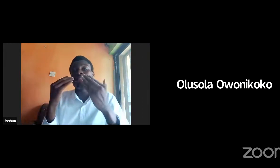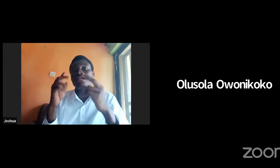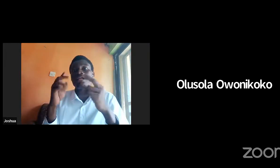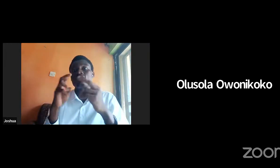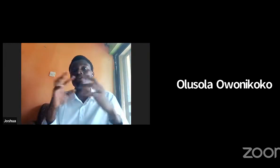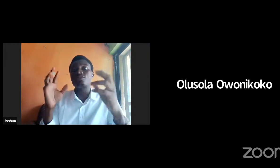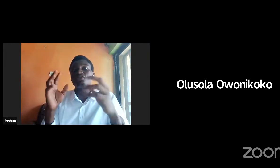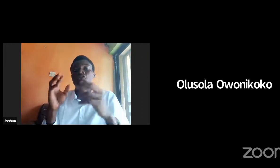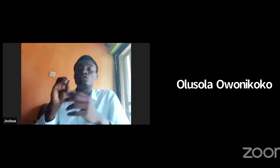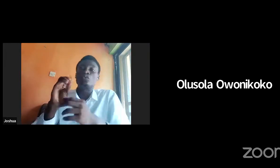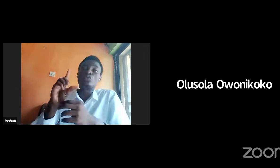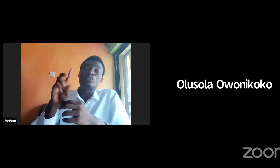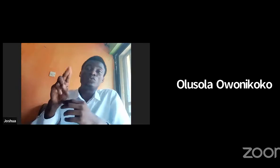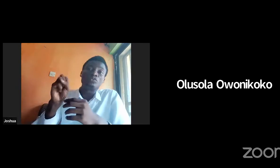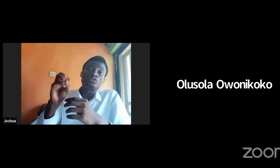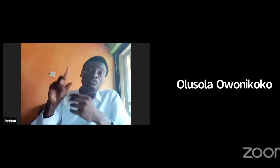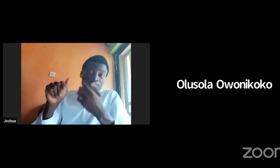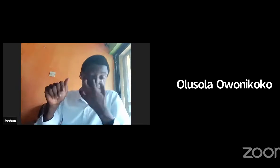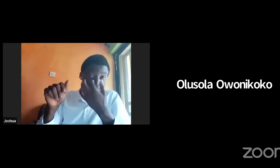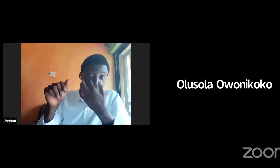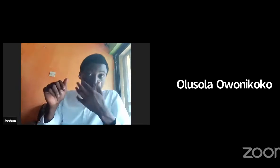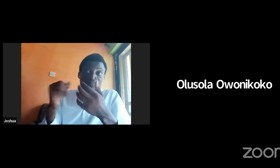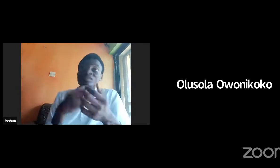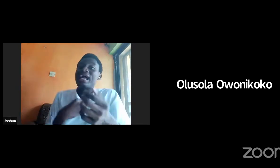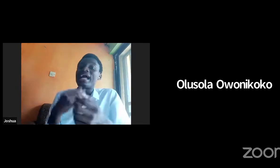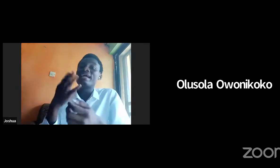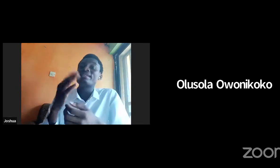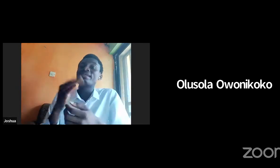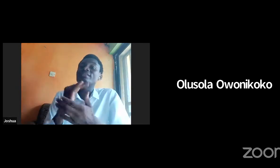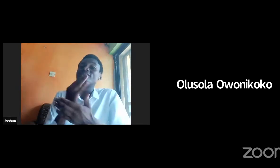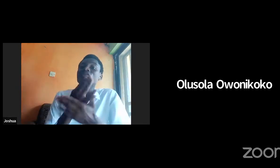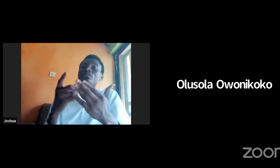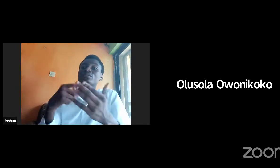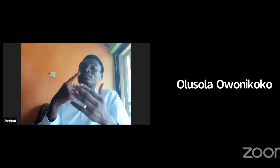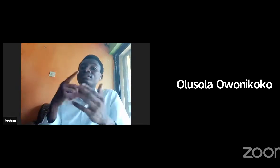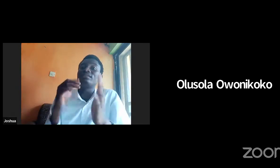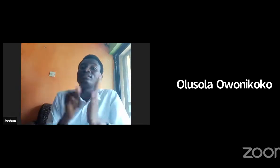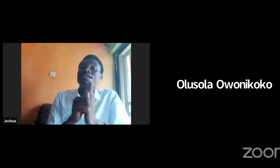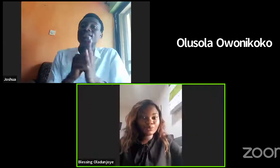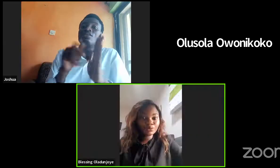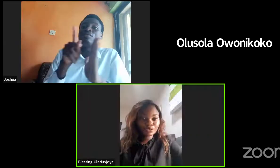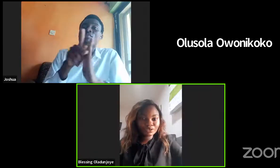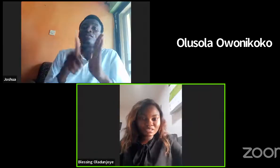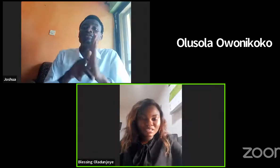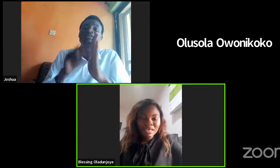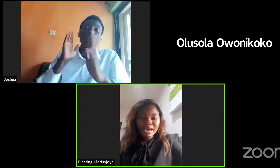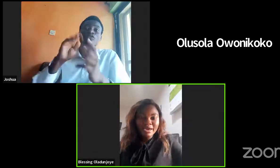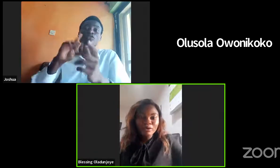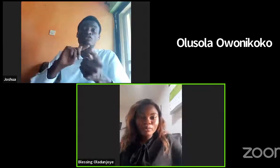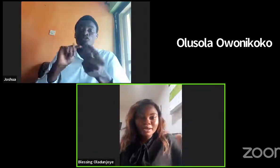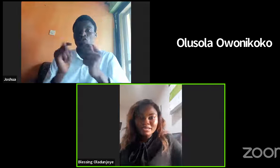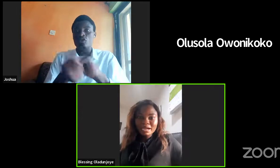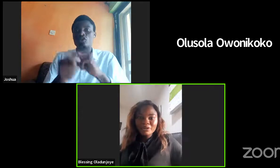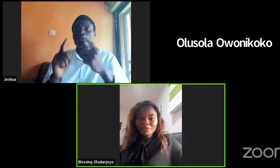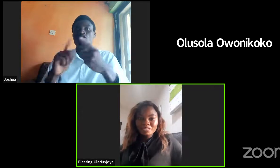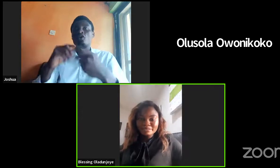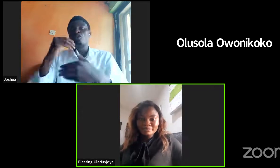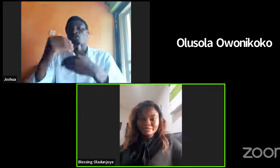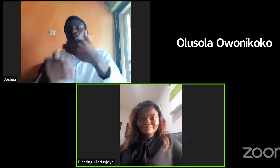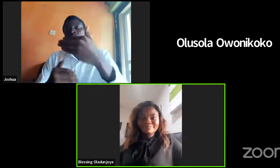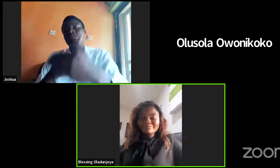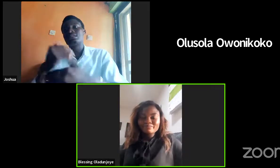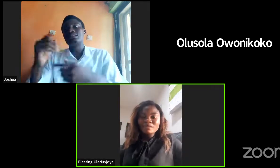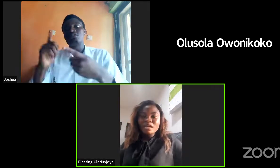you. And there's something you said. He said policies should turn into processes to inform the product. I hope I got that